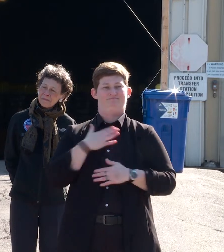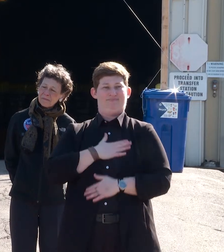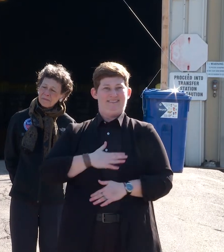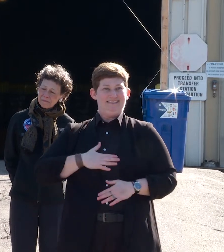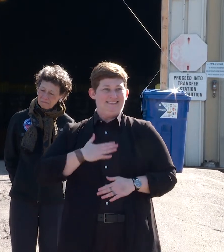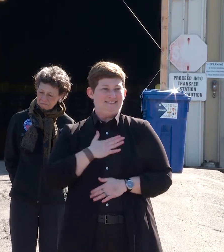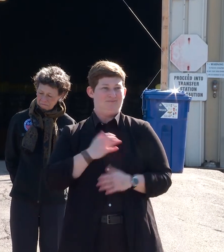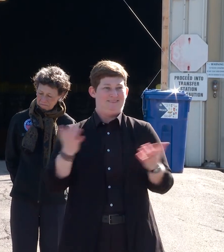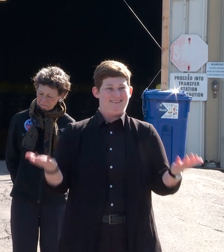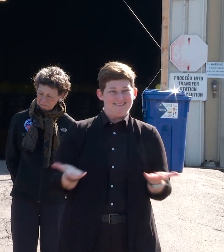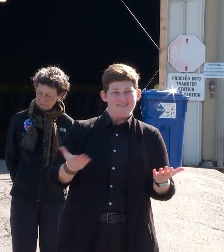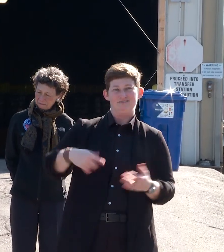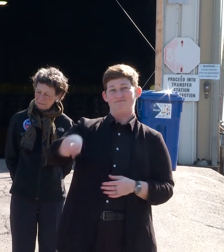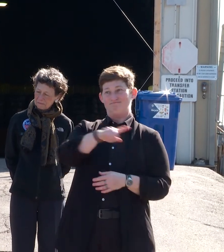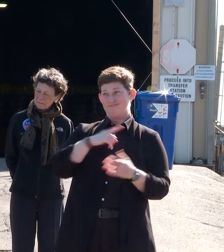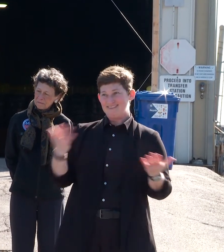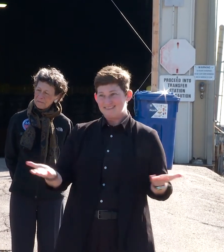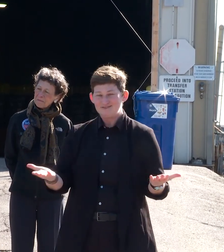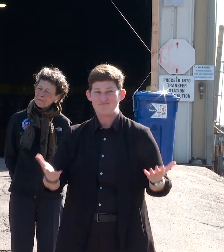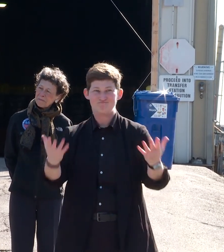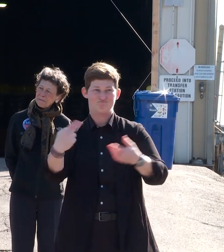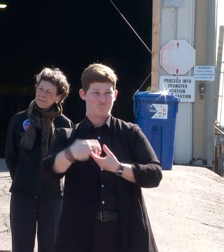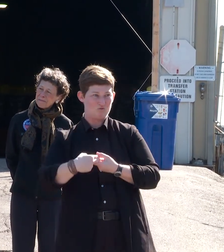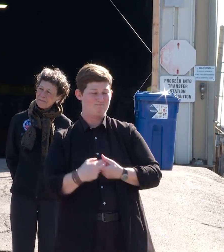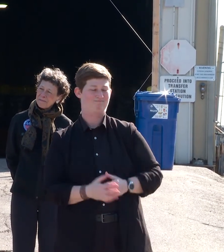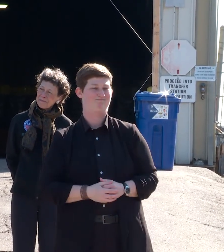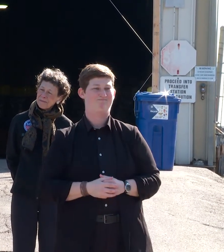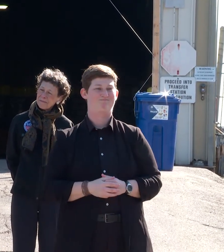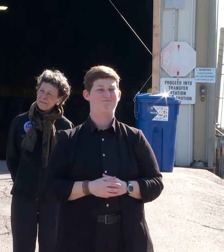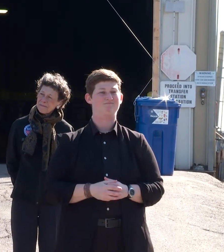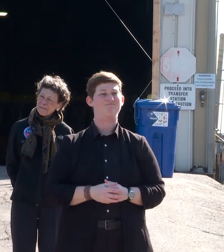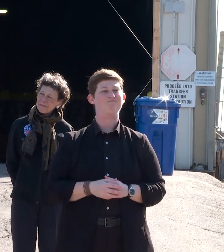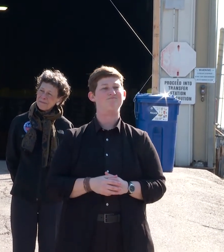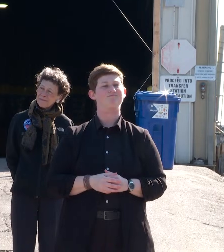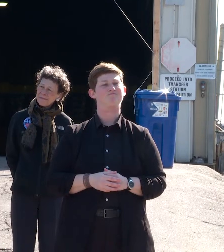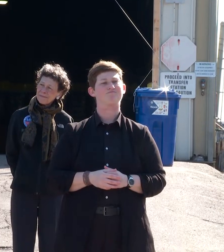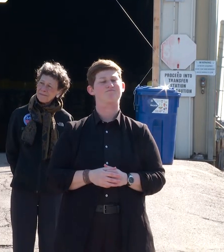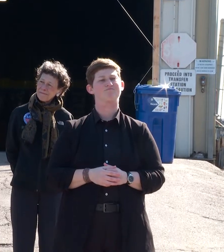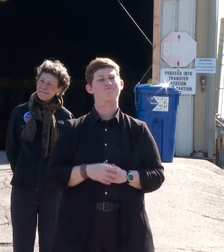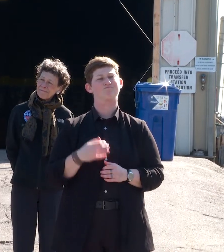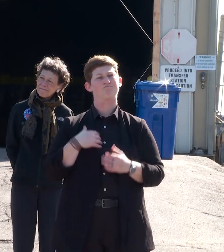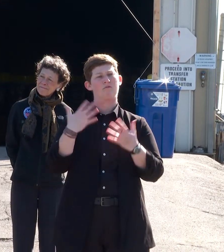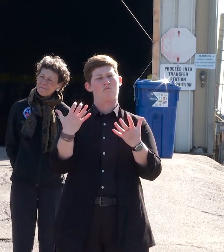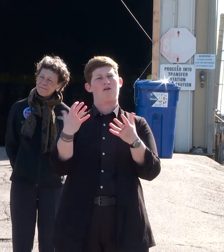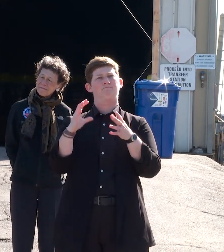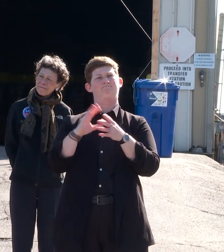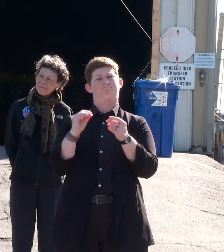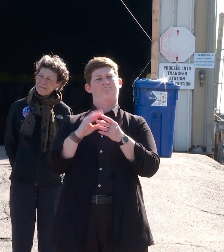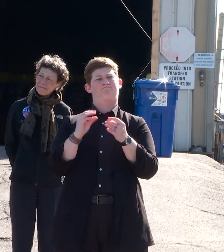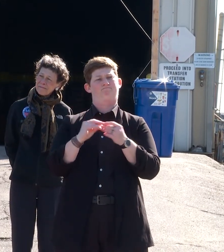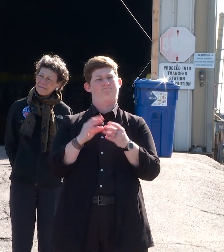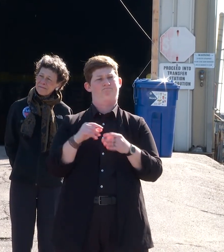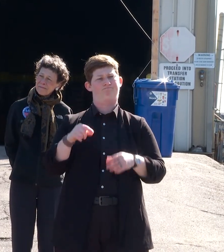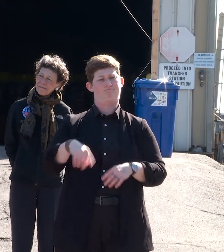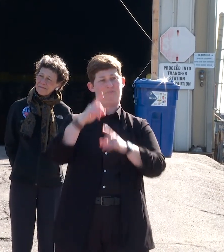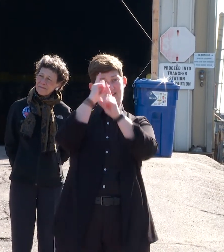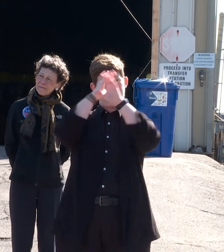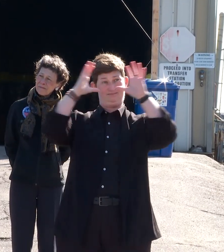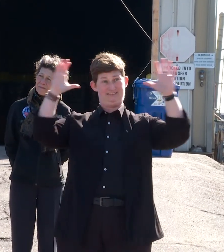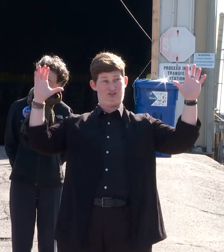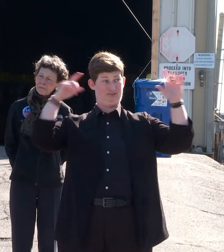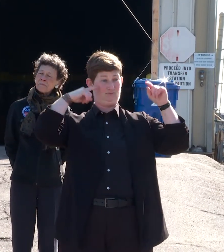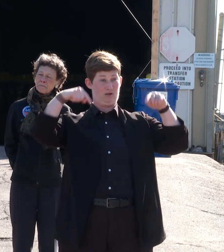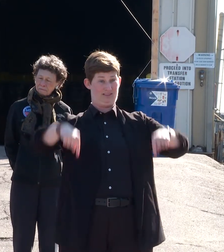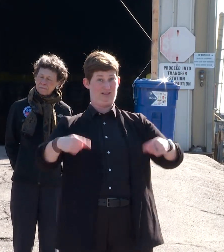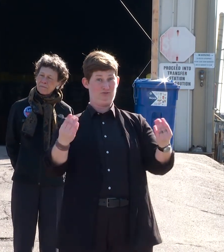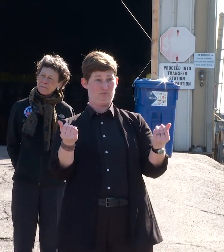have all of you here. I'd like to say that this we had a vision for not just this property, but our South Transfer